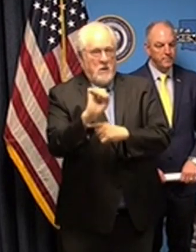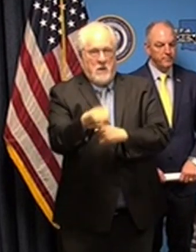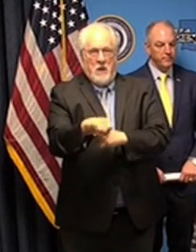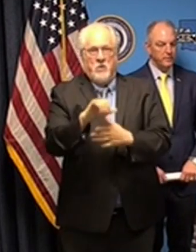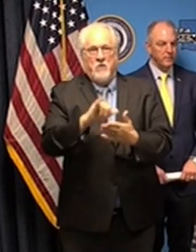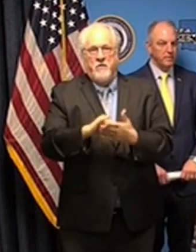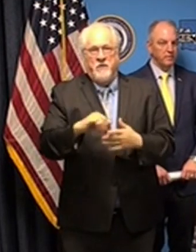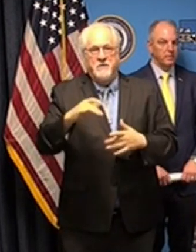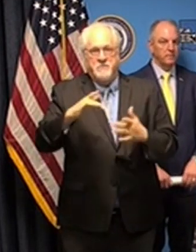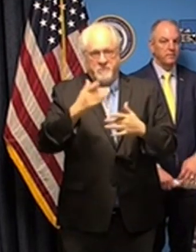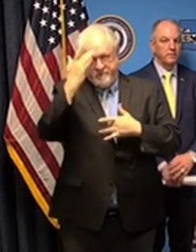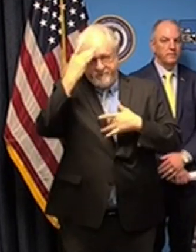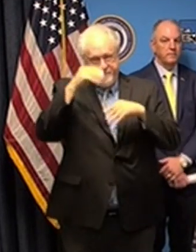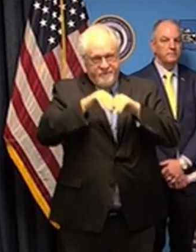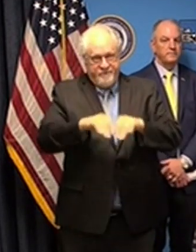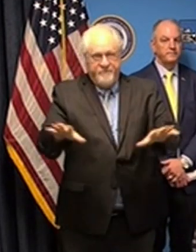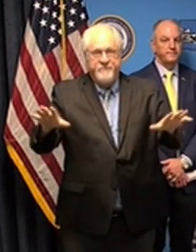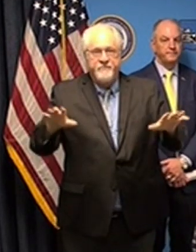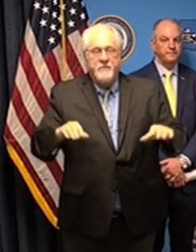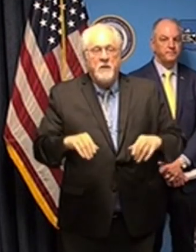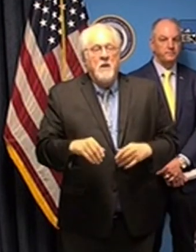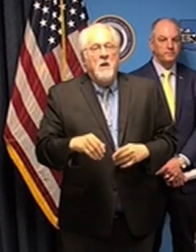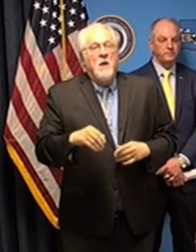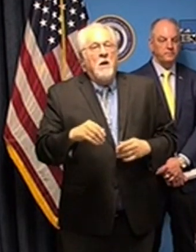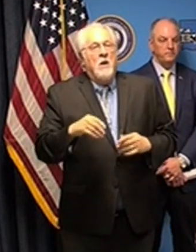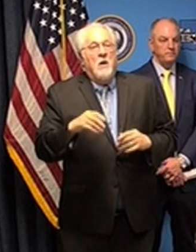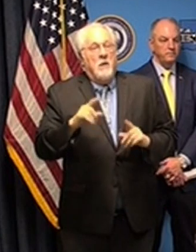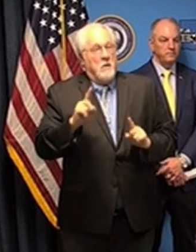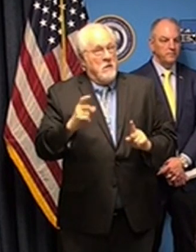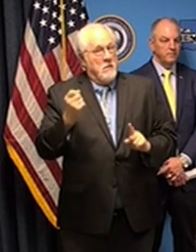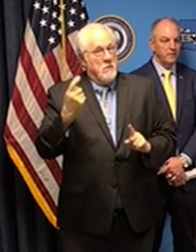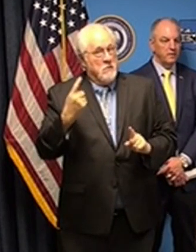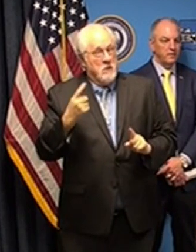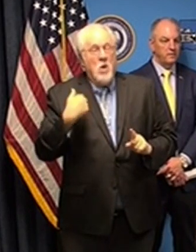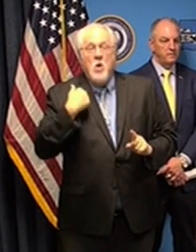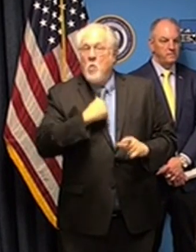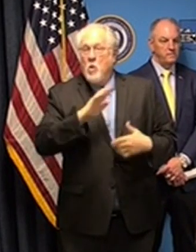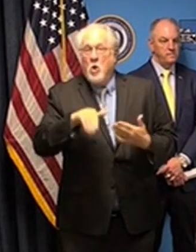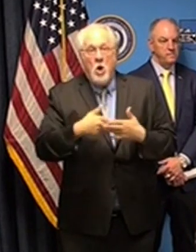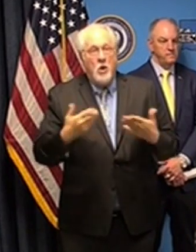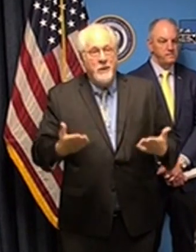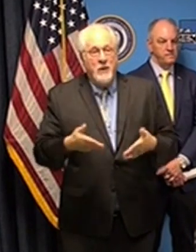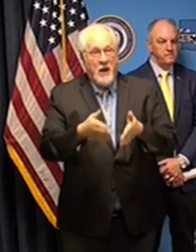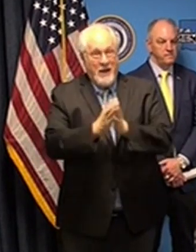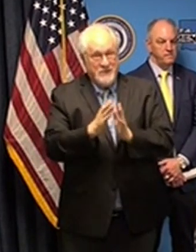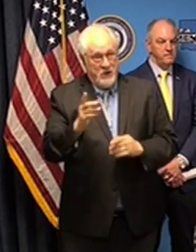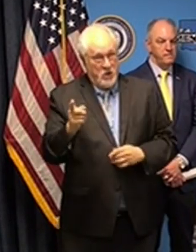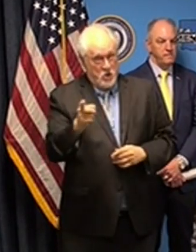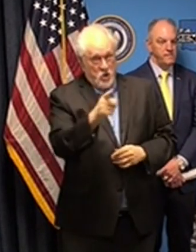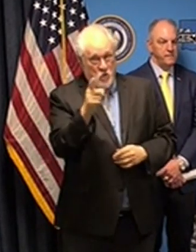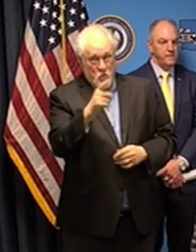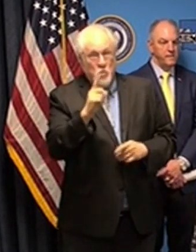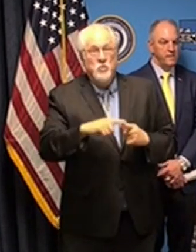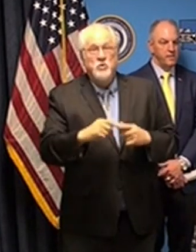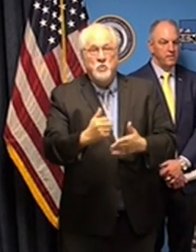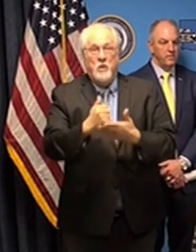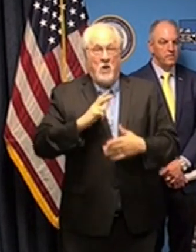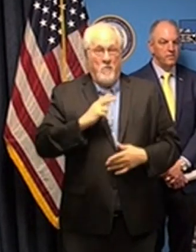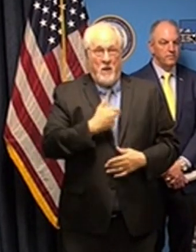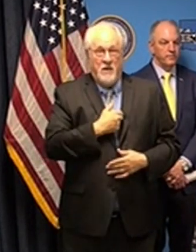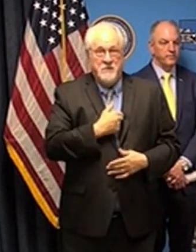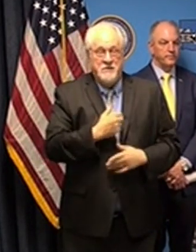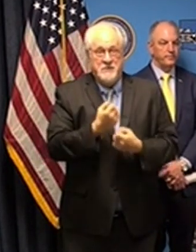conquer this epidemic. Make no mistake about it. We're all here asking you all to help